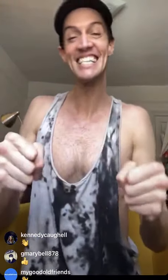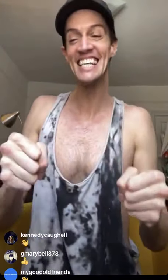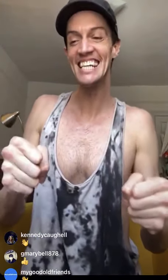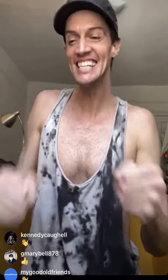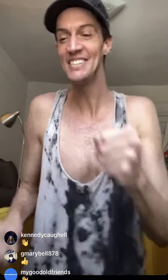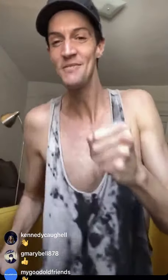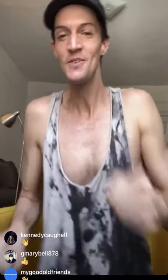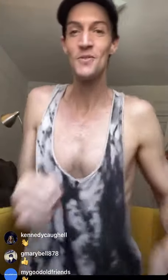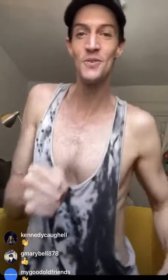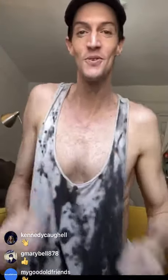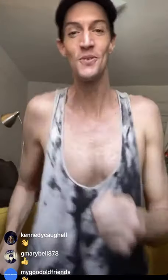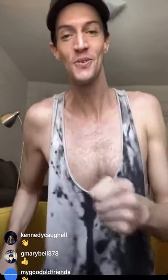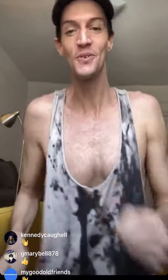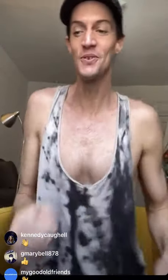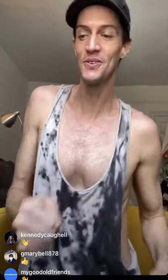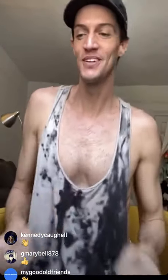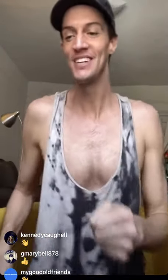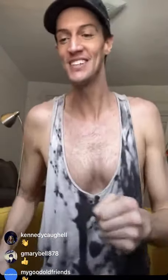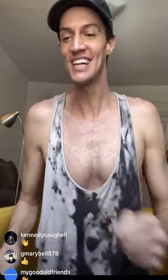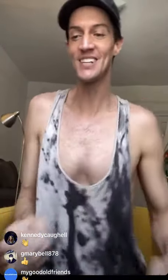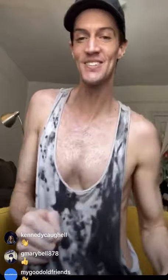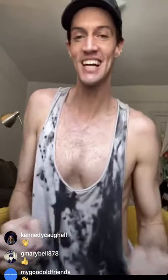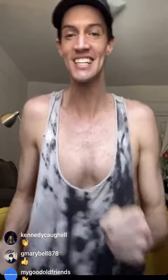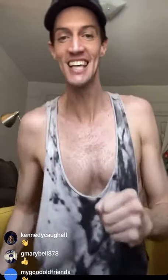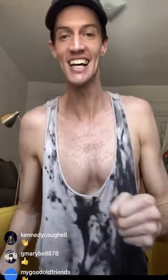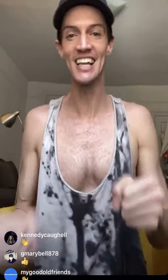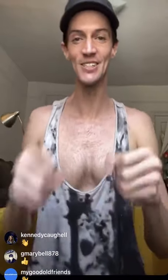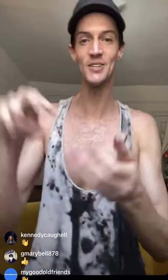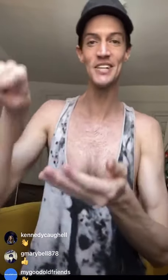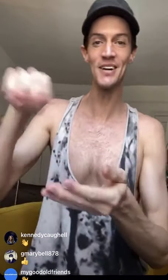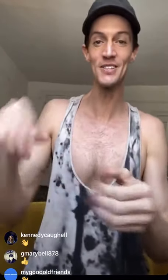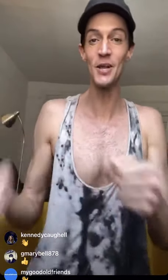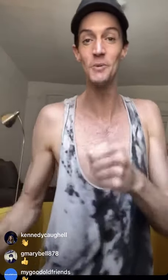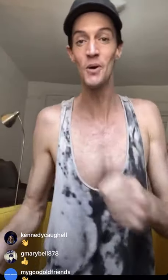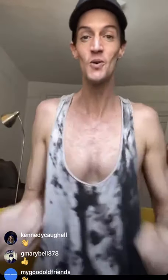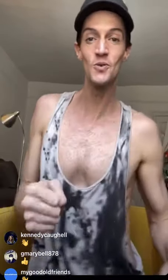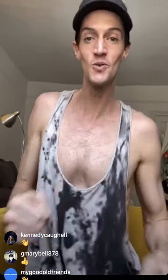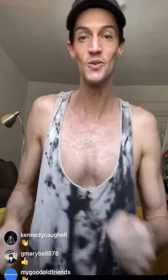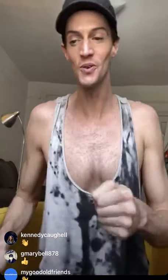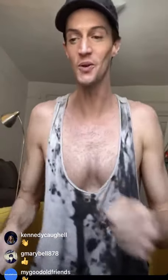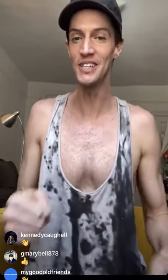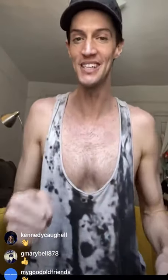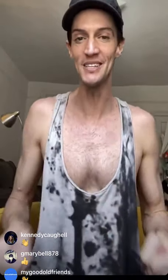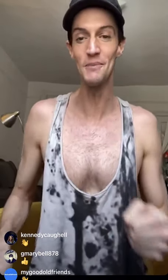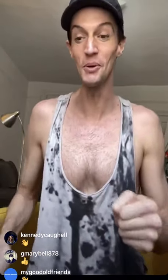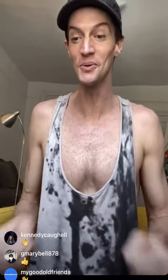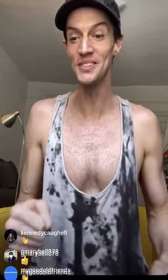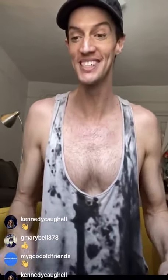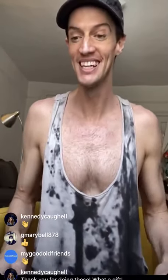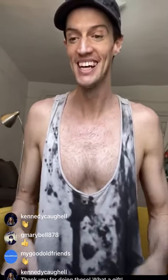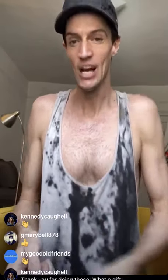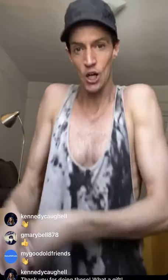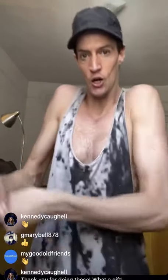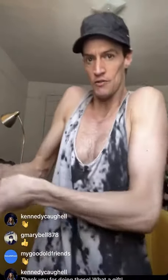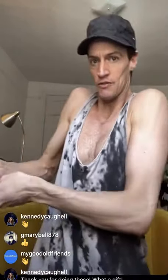Skiing, you just kind of go side to side like you're going down a slope, holding the poles.